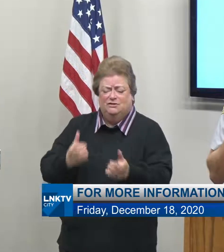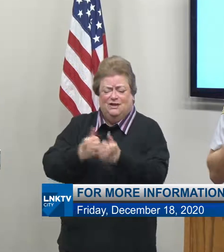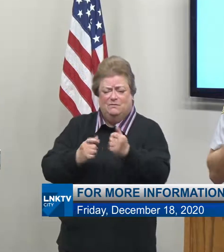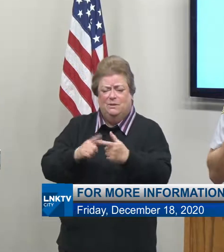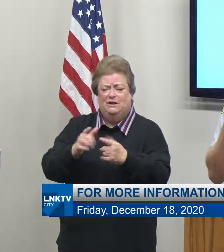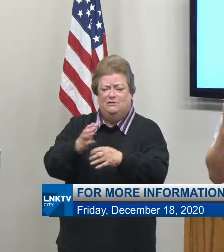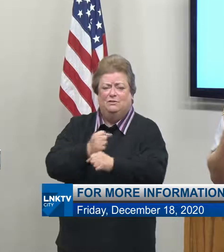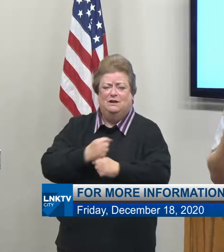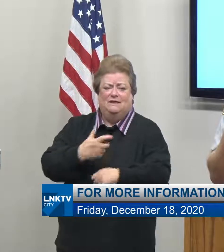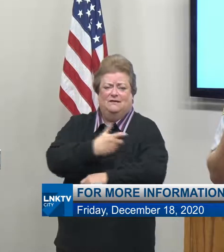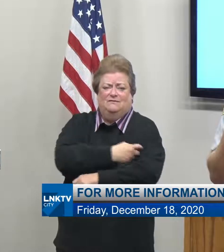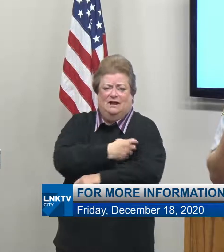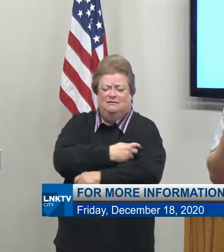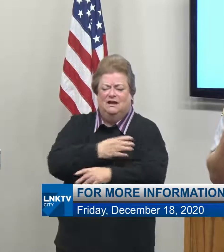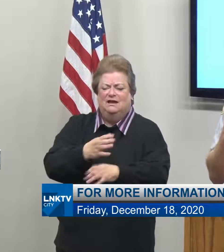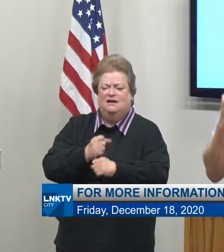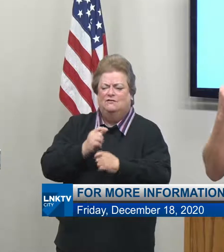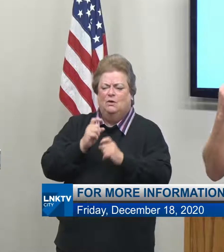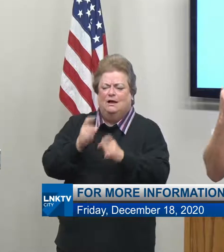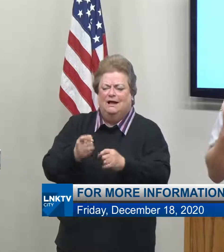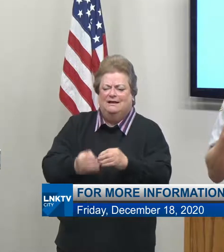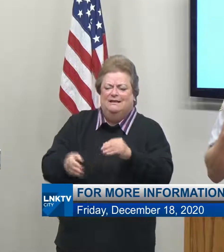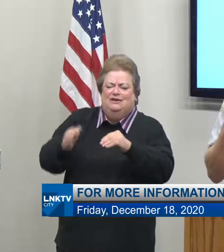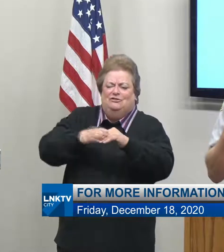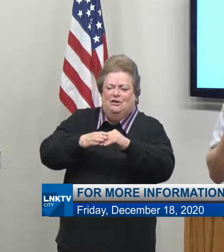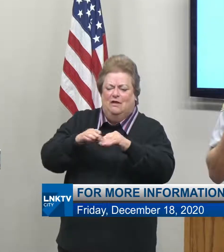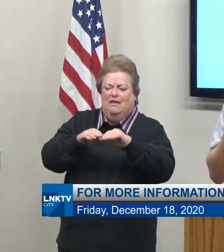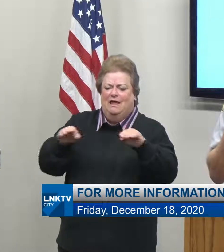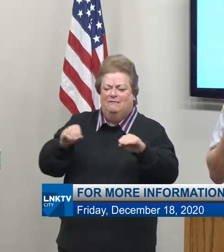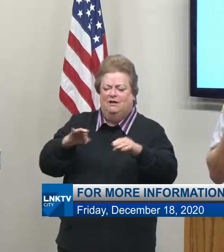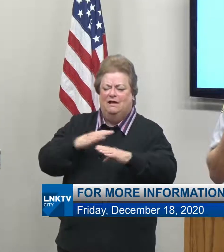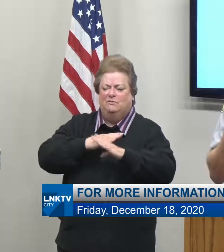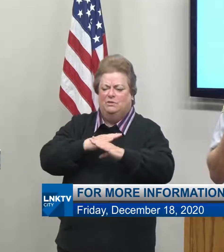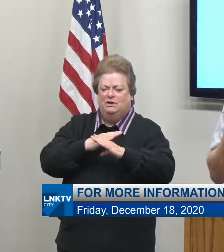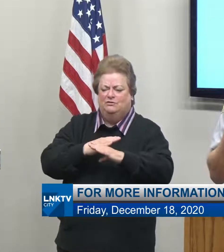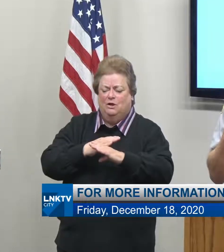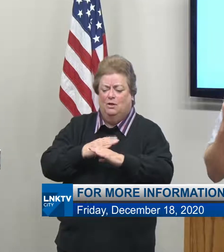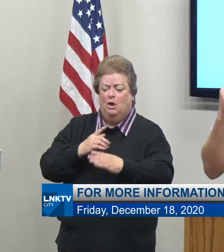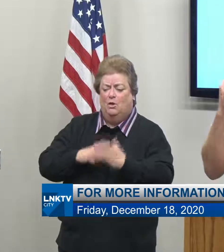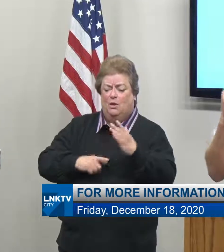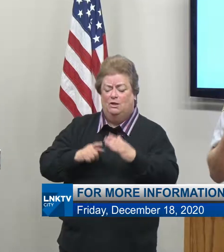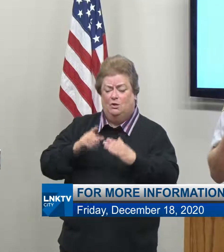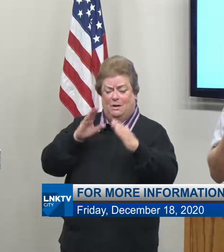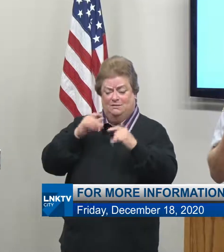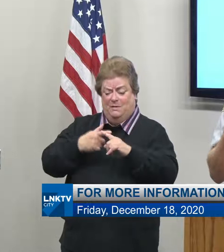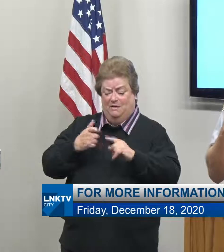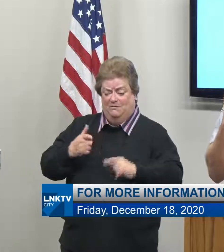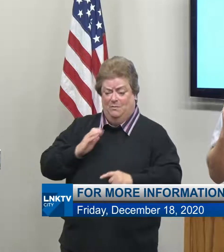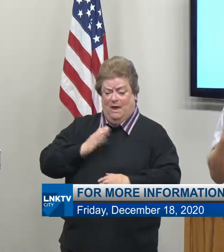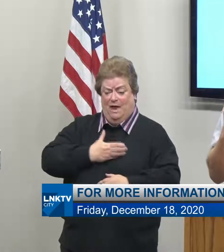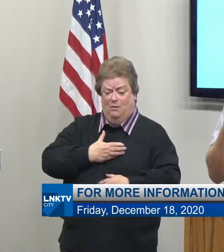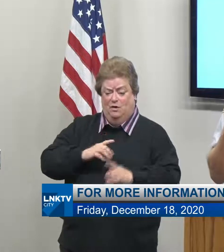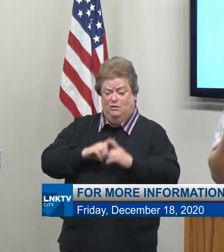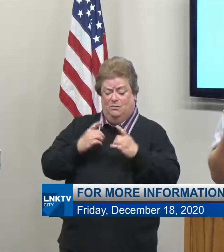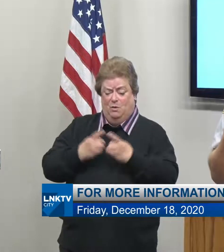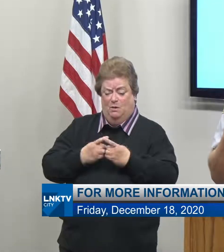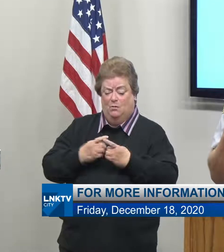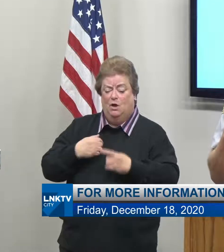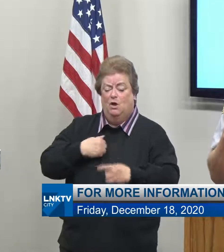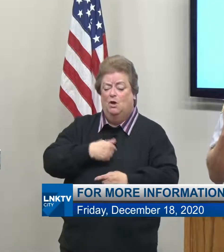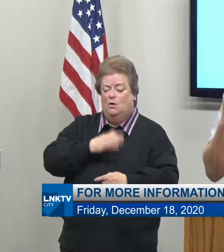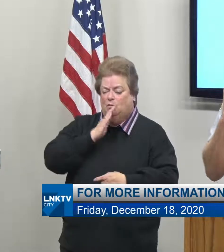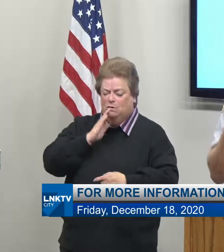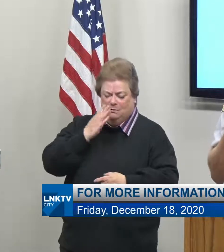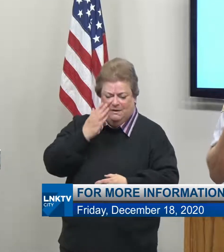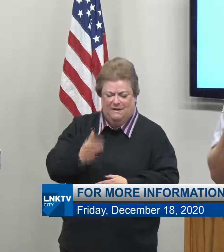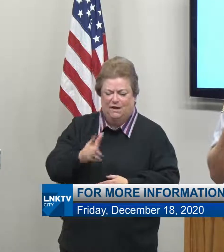It provides an additional level of protection. What you can expect from Lincoln Fire and Rescue is our responses will be there 24 hours a